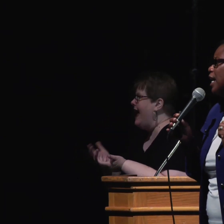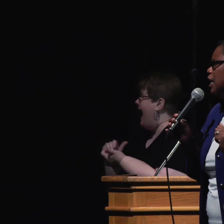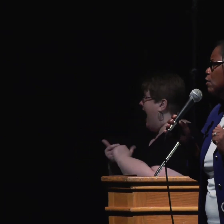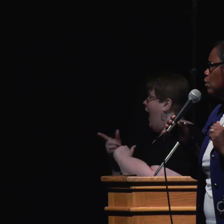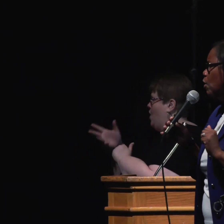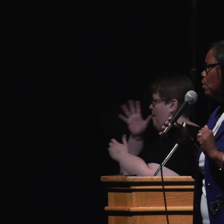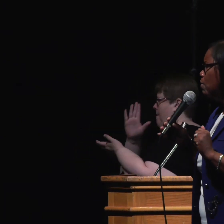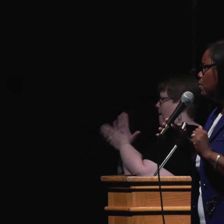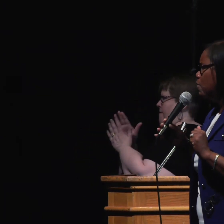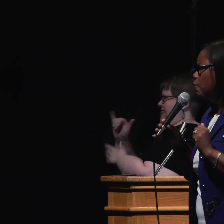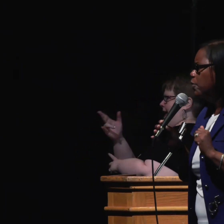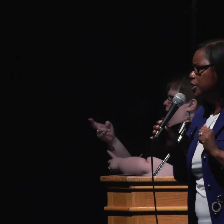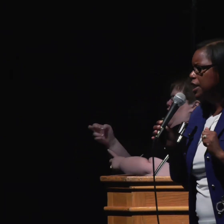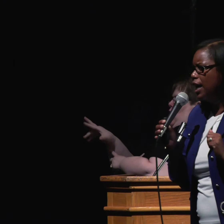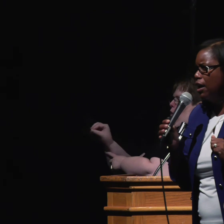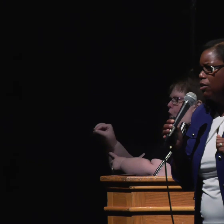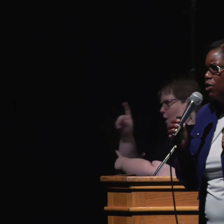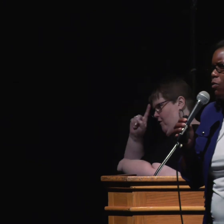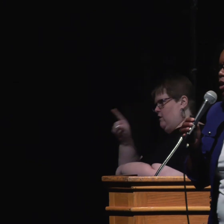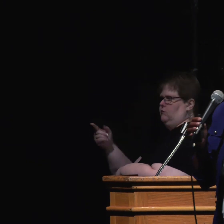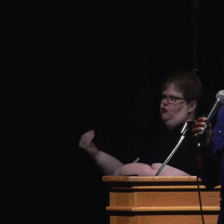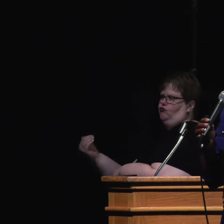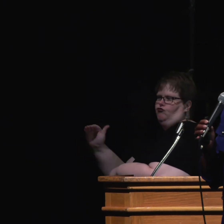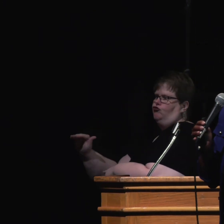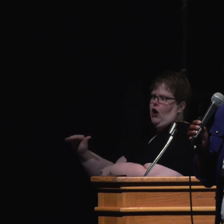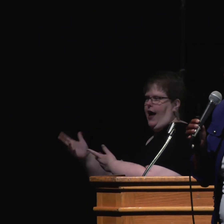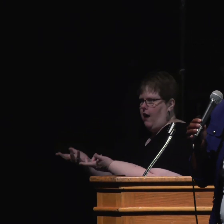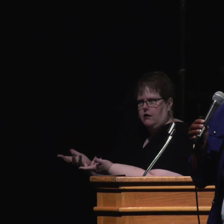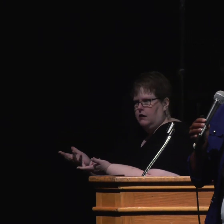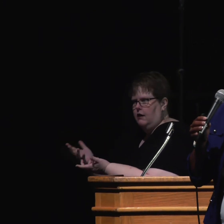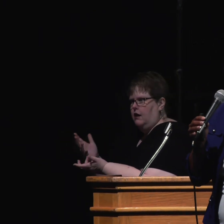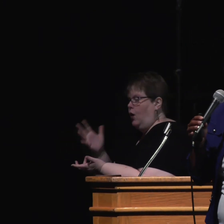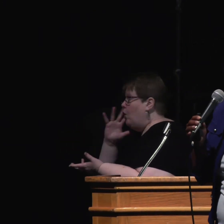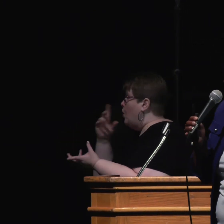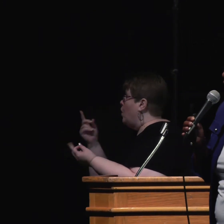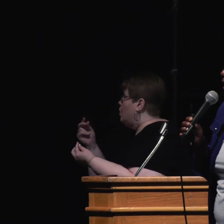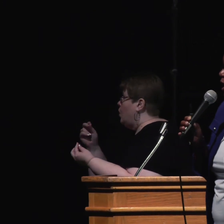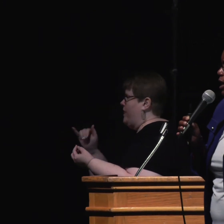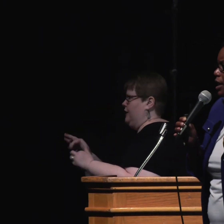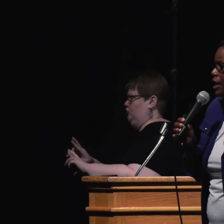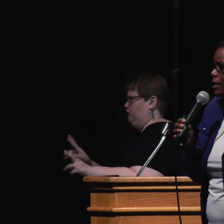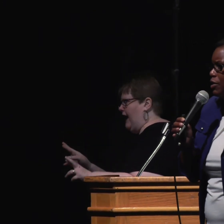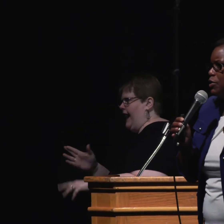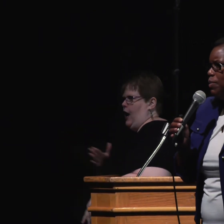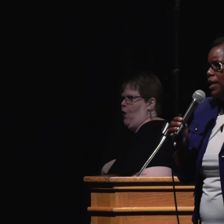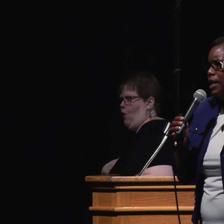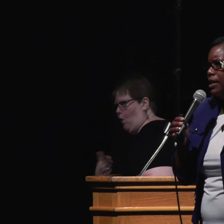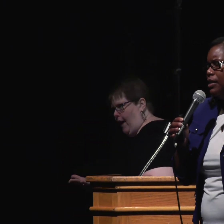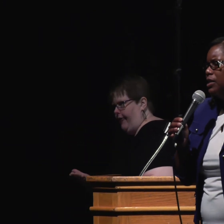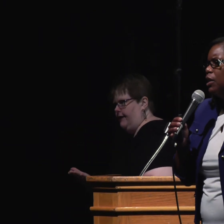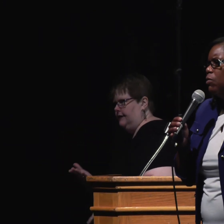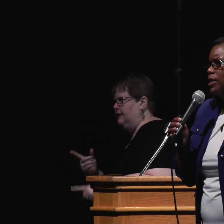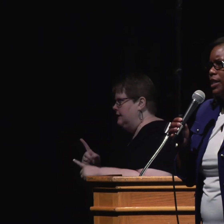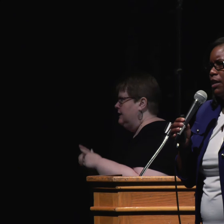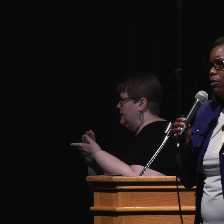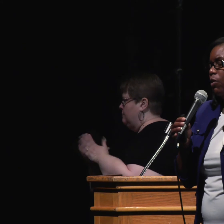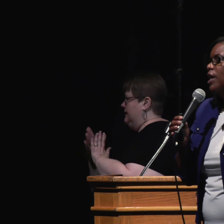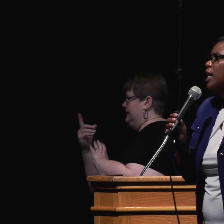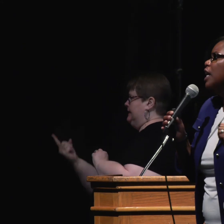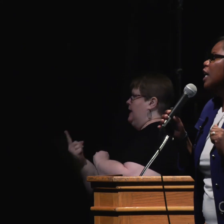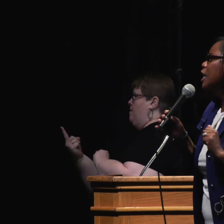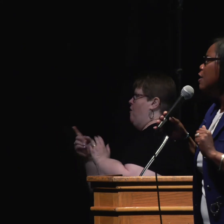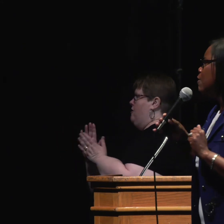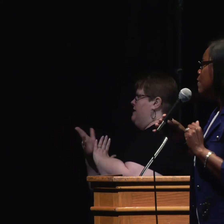to be that hero for a child? What are you going to do that's ready and willing to be someone's